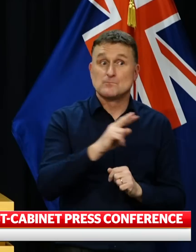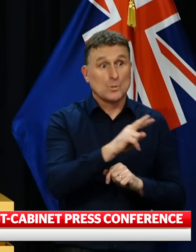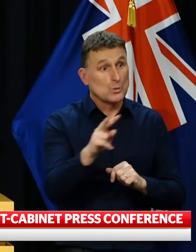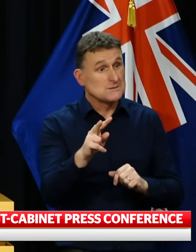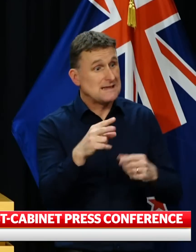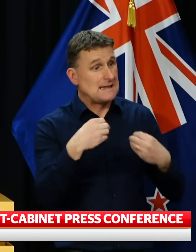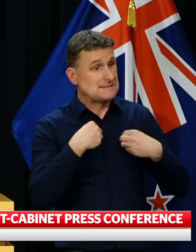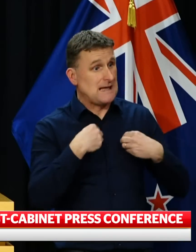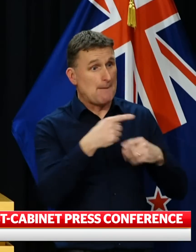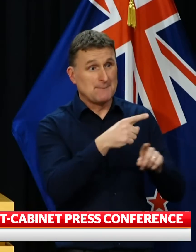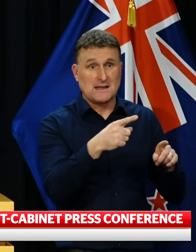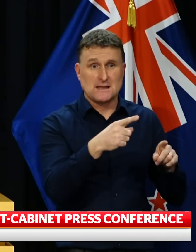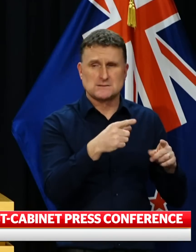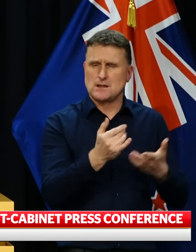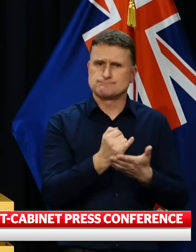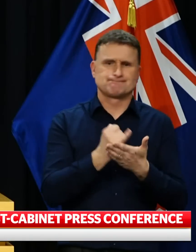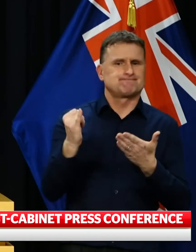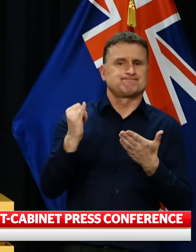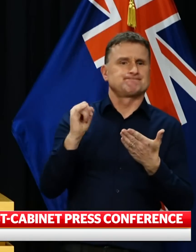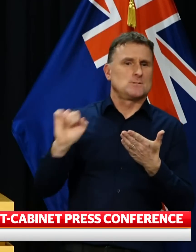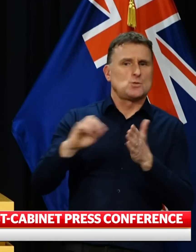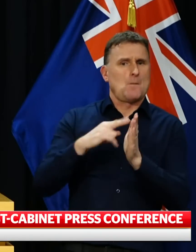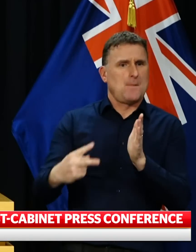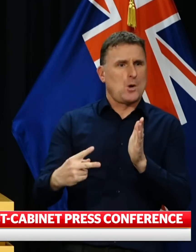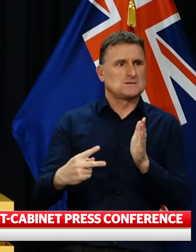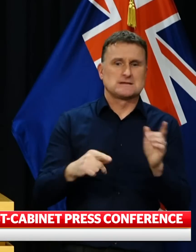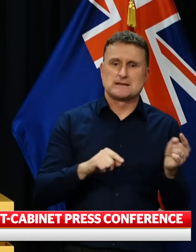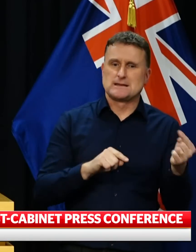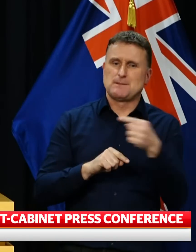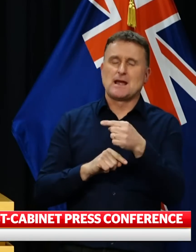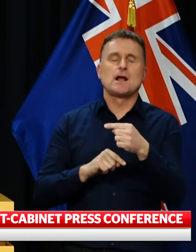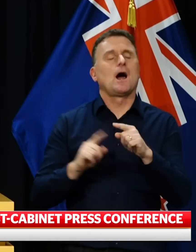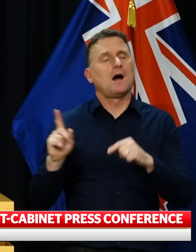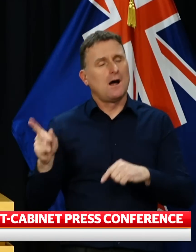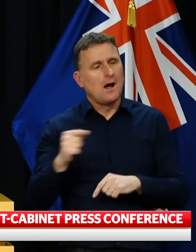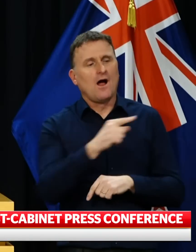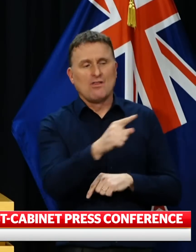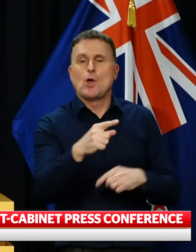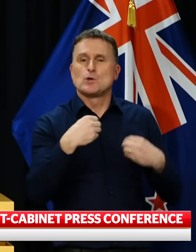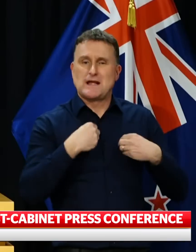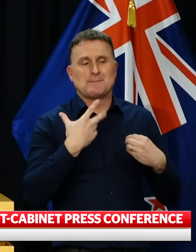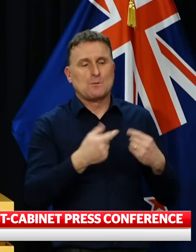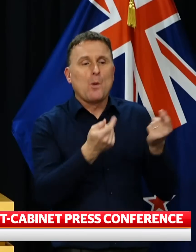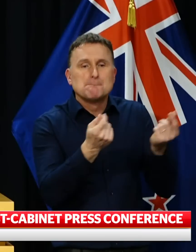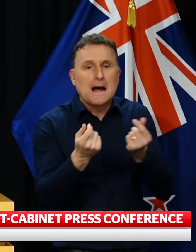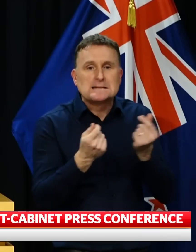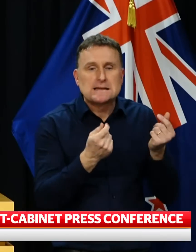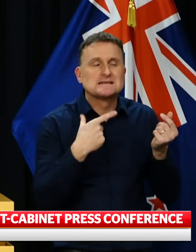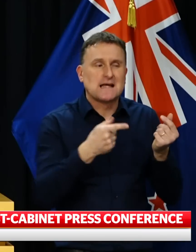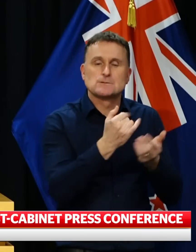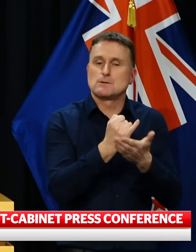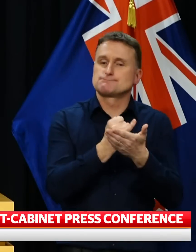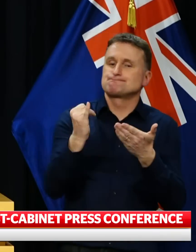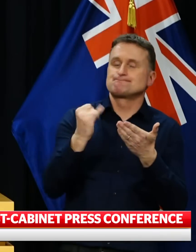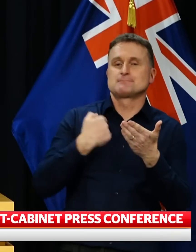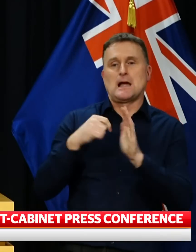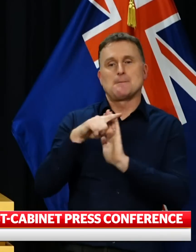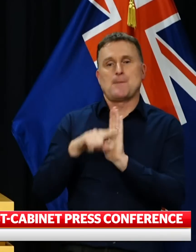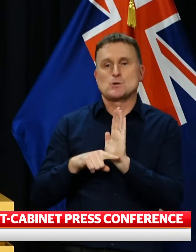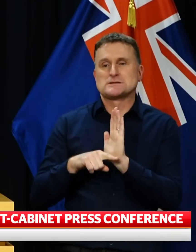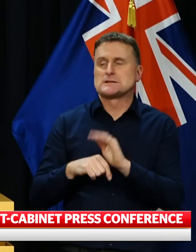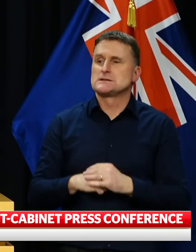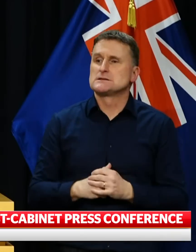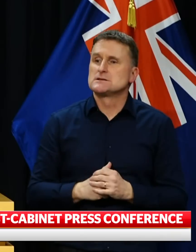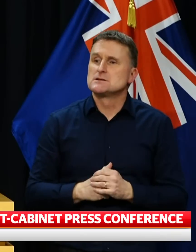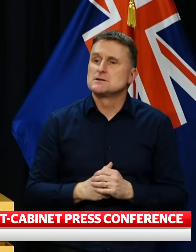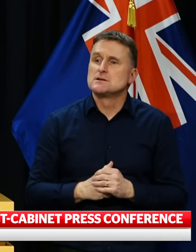High Court on this issue, or were you expecting this to happen? Well, there's big money in vaping, so no, I'm not. Were your officials should they have foreseen this? It